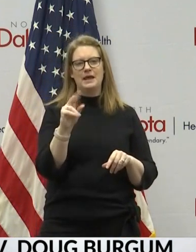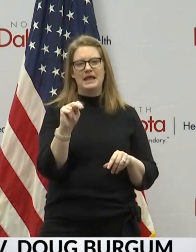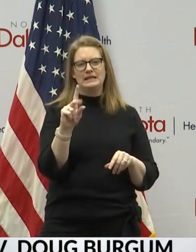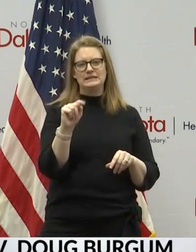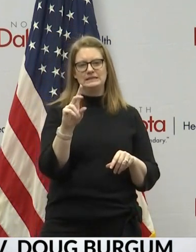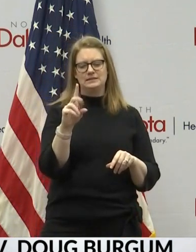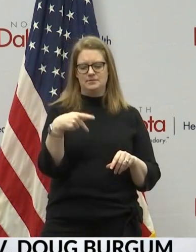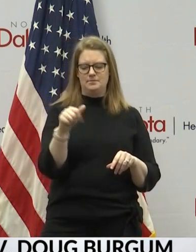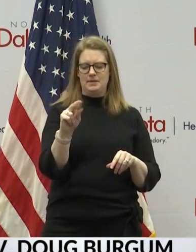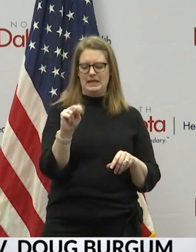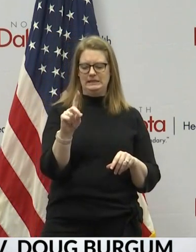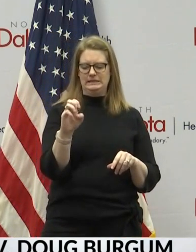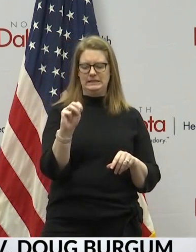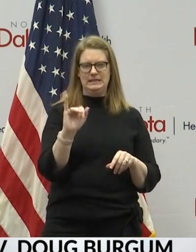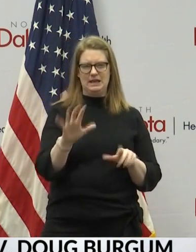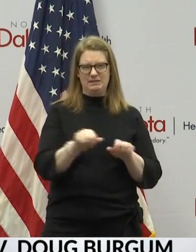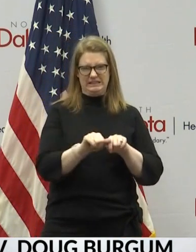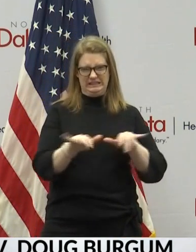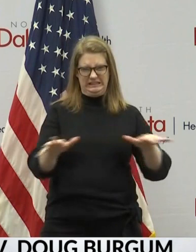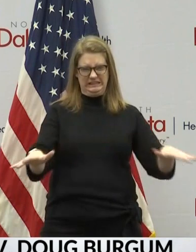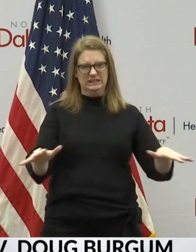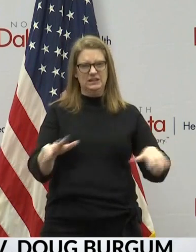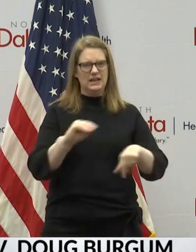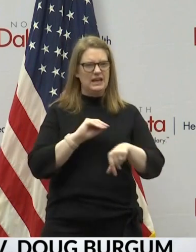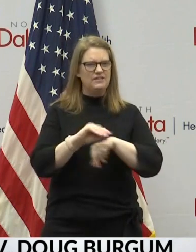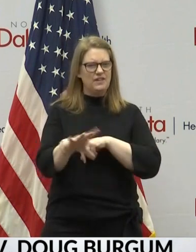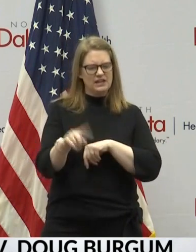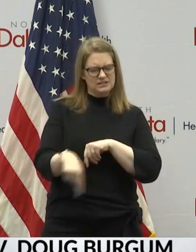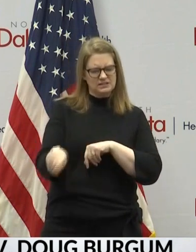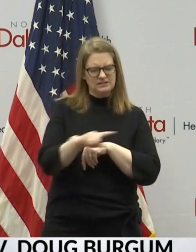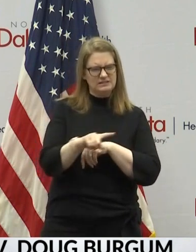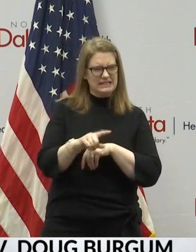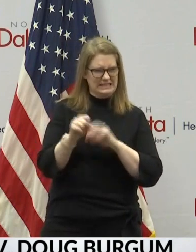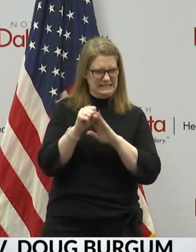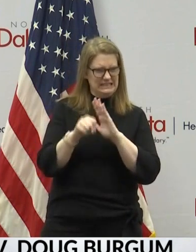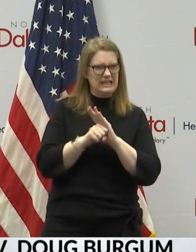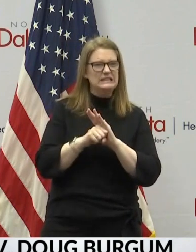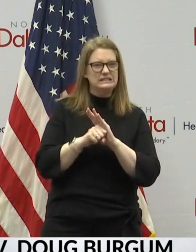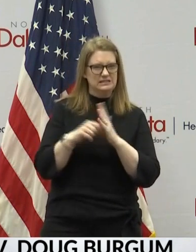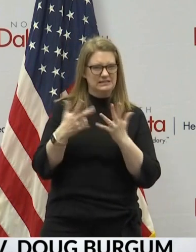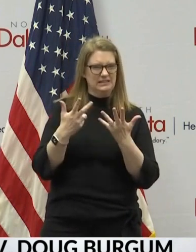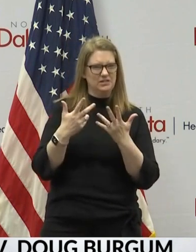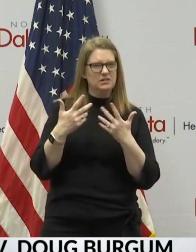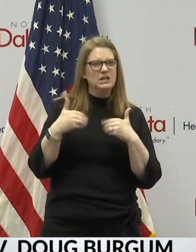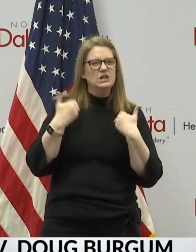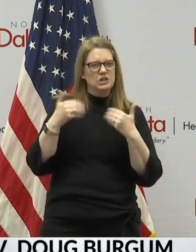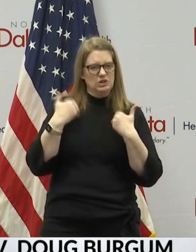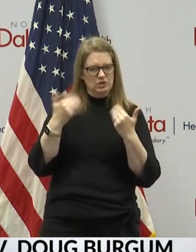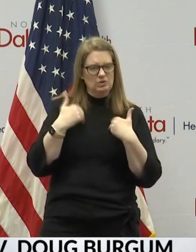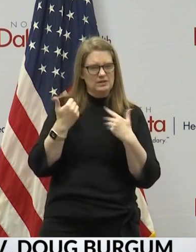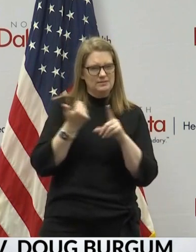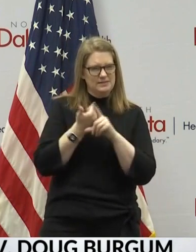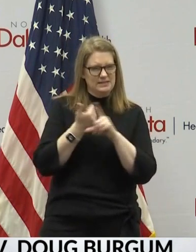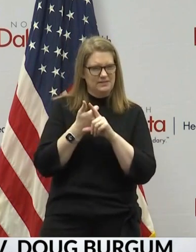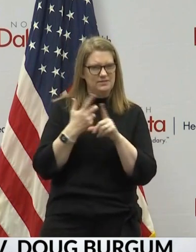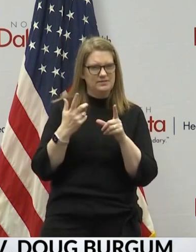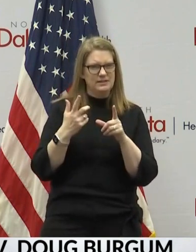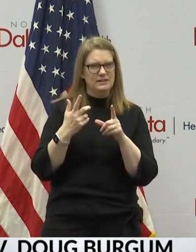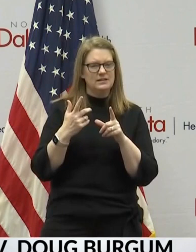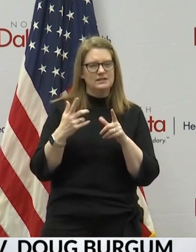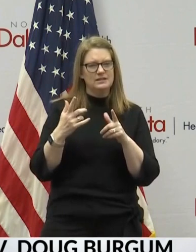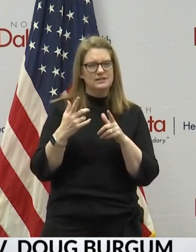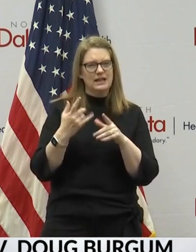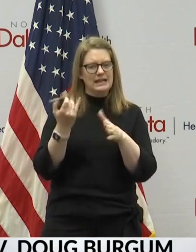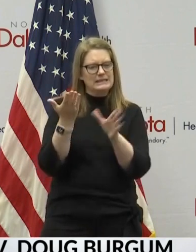of our state's most vulnerable children, and those would be youth that are receiving services in what are licensed and called licensed